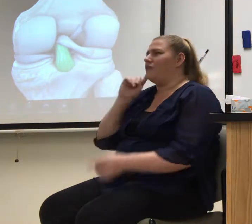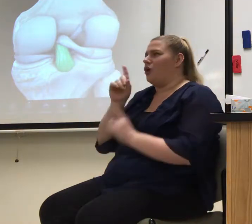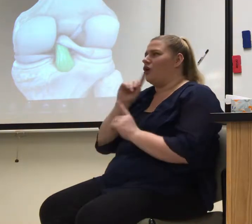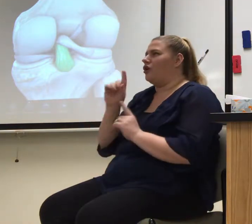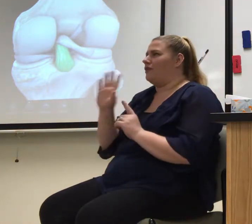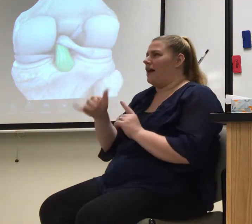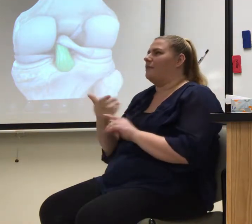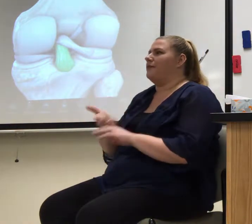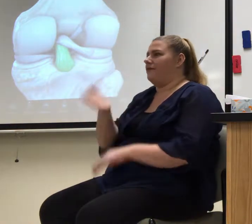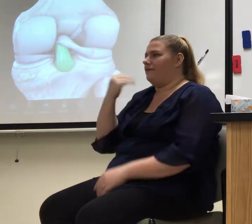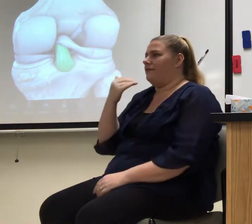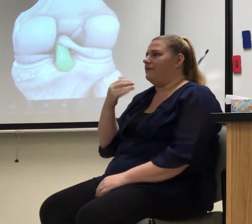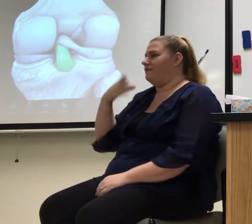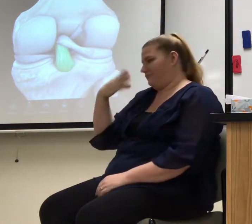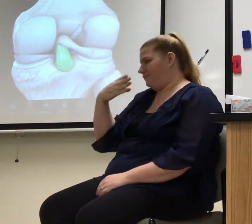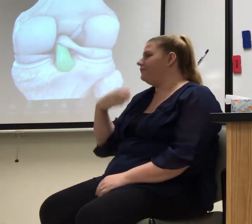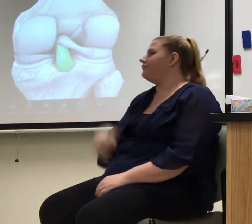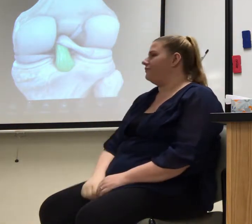So let me highlight it